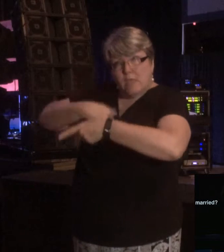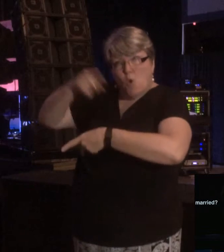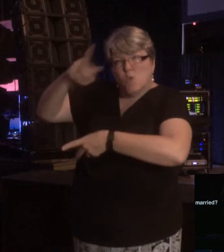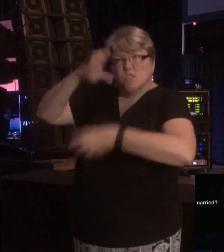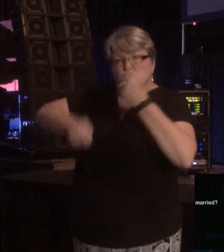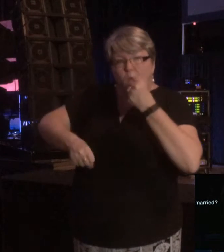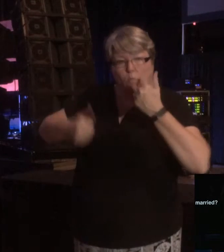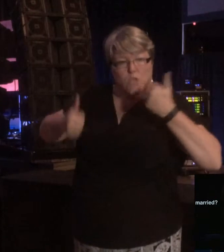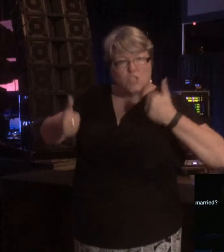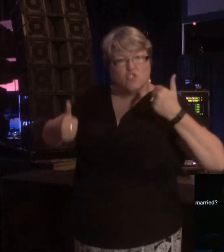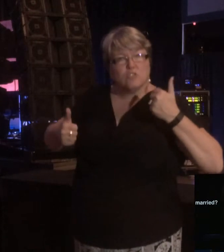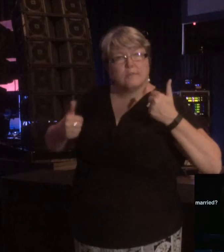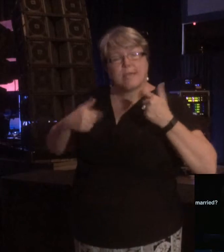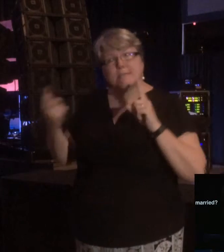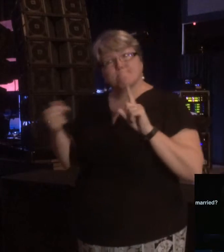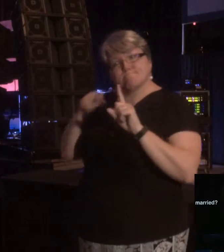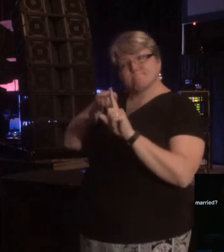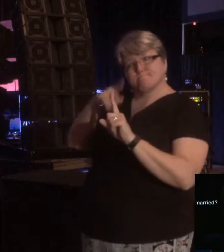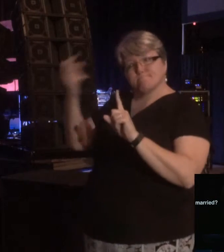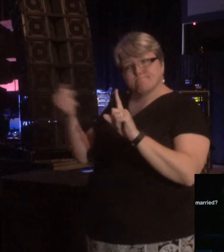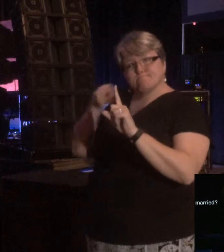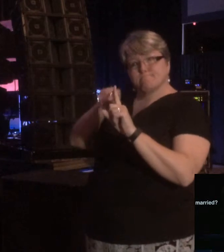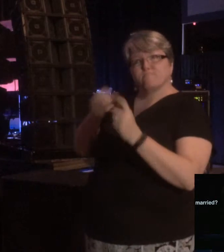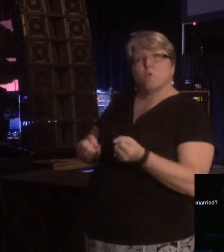realized people need to